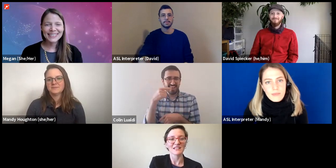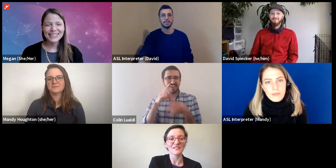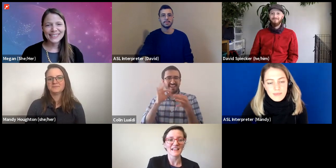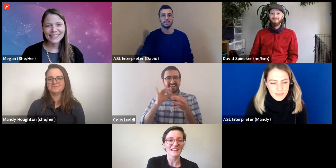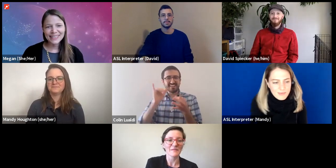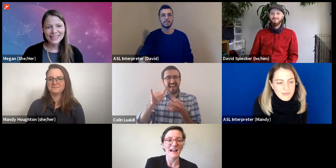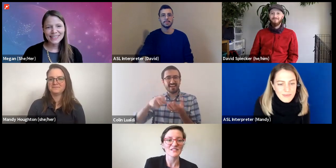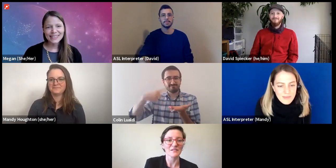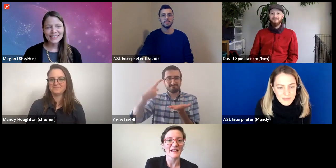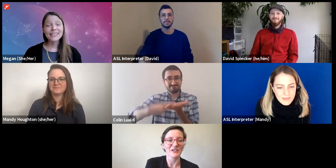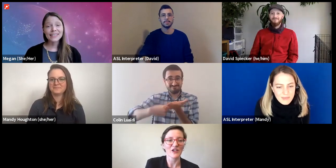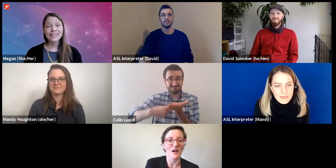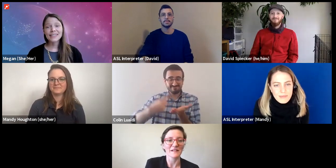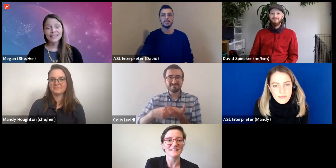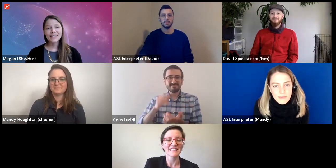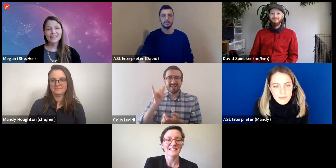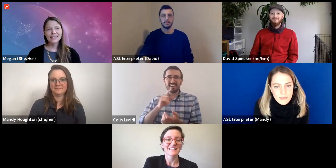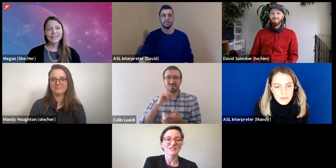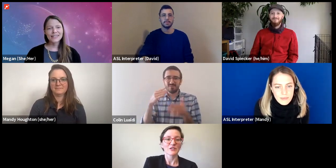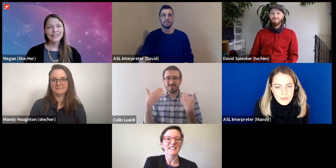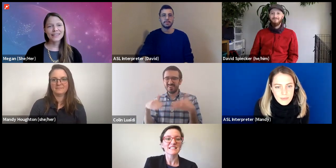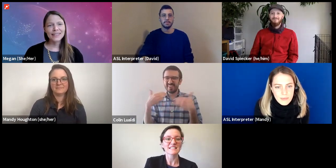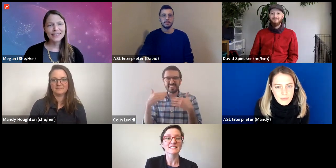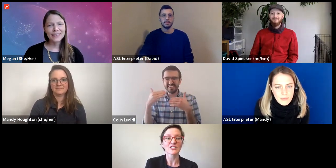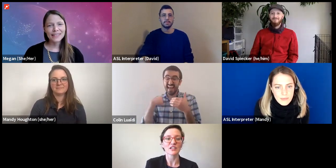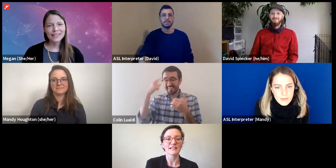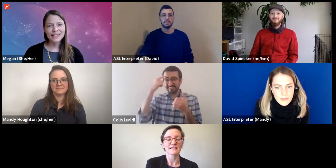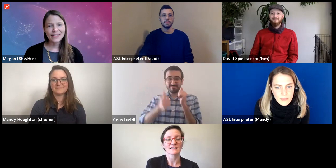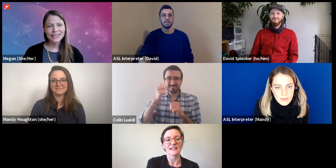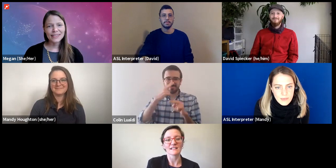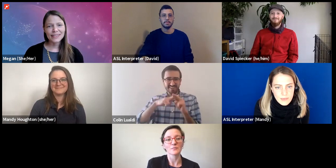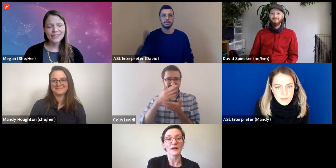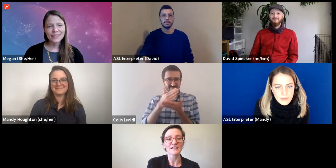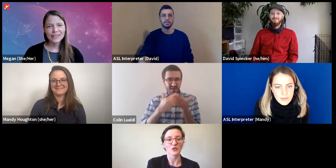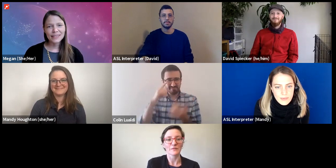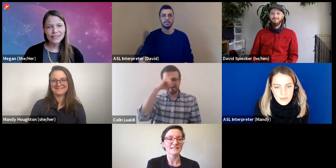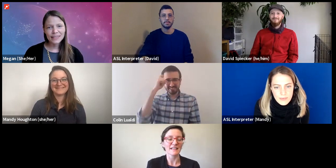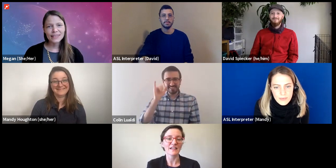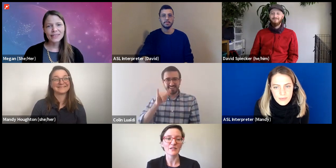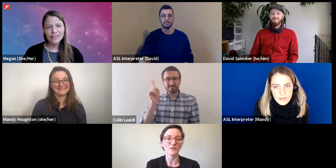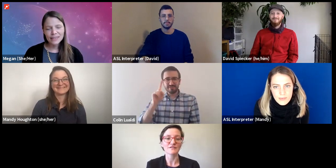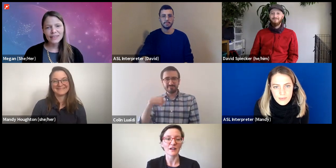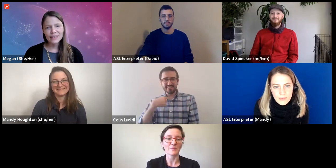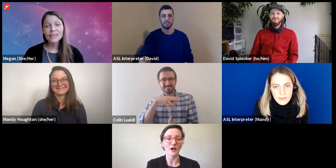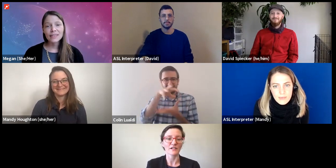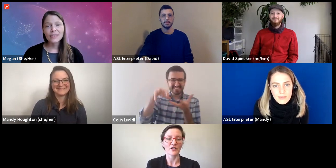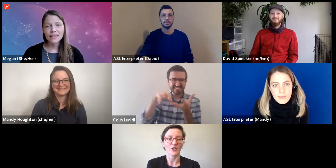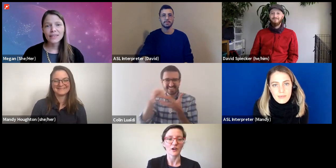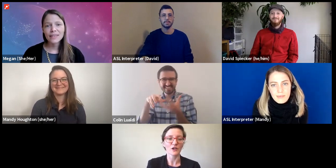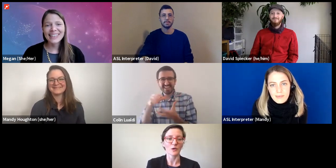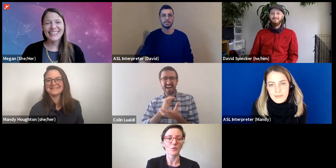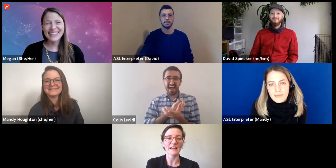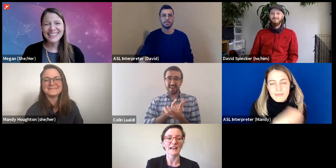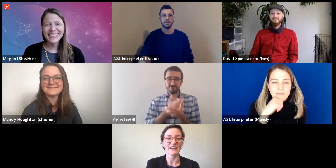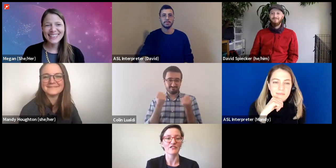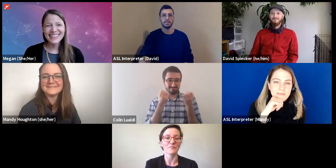Yeah, I would love to add to Mandy your comments. So this discussion, this brainstorming is, I think, the most fun part of our